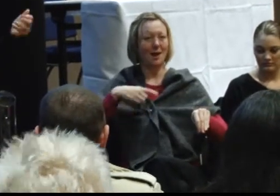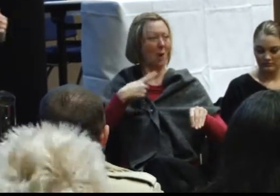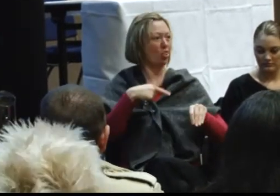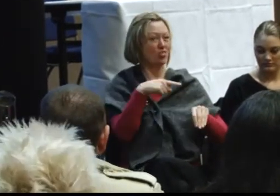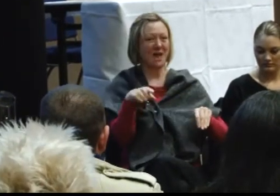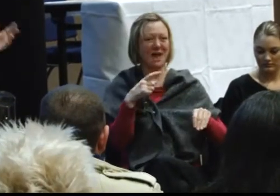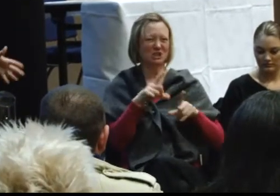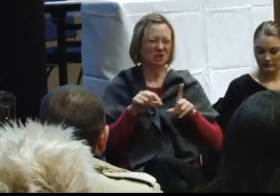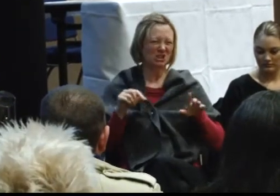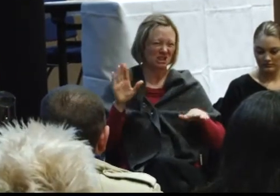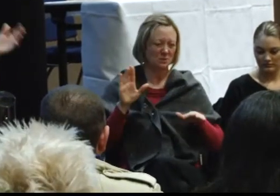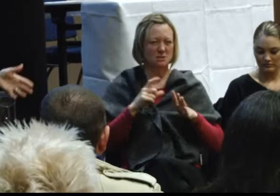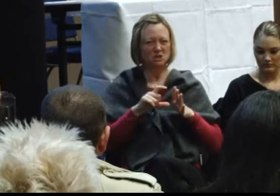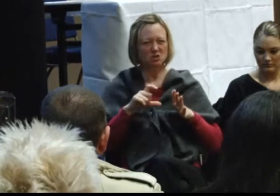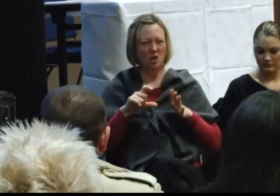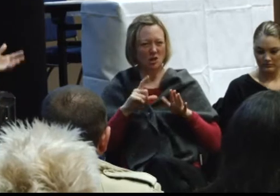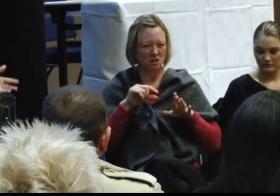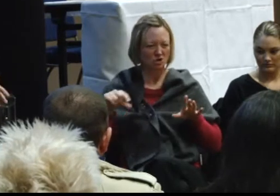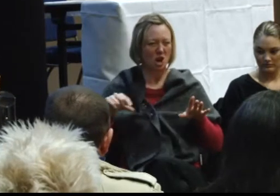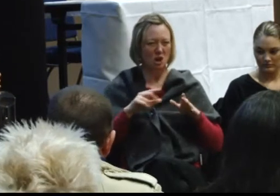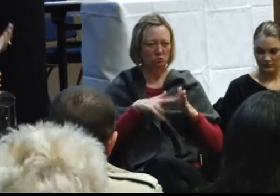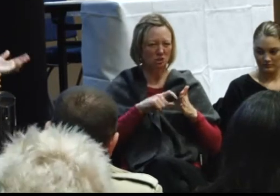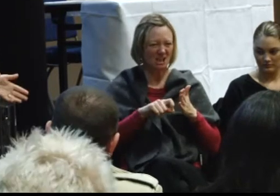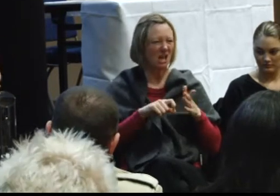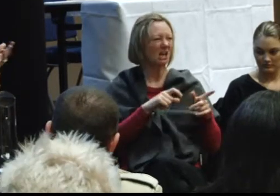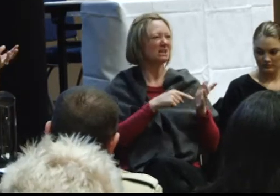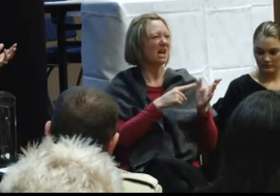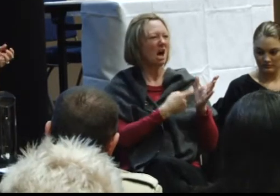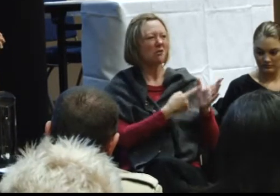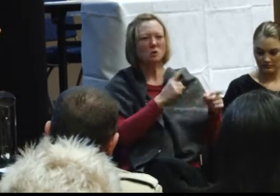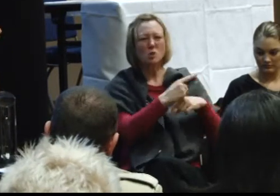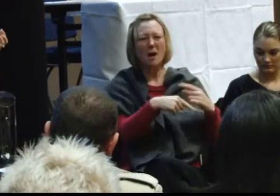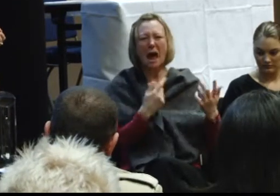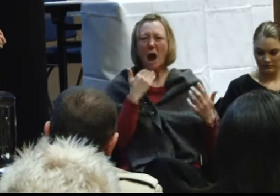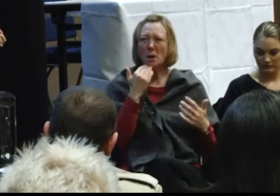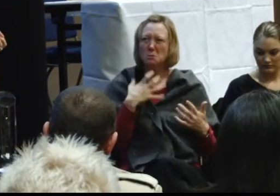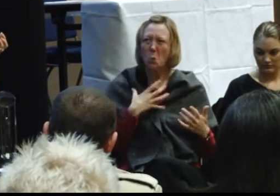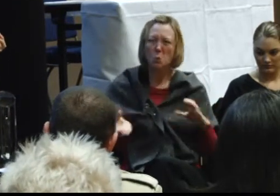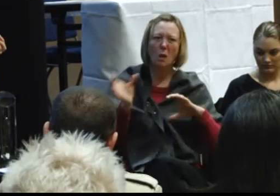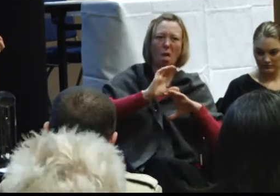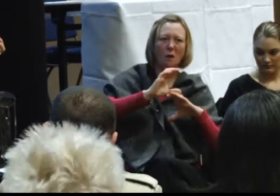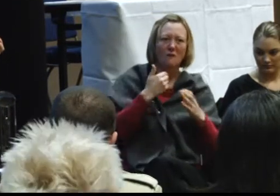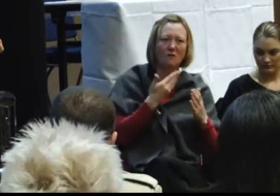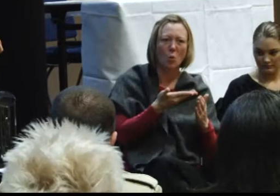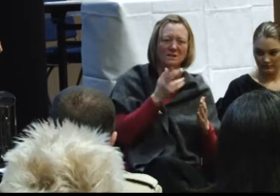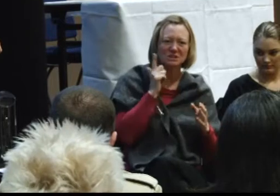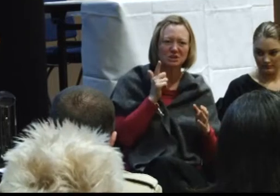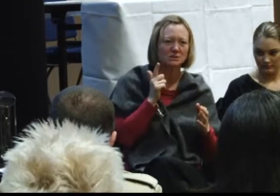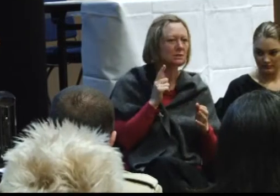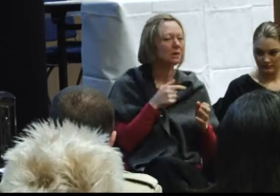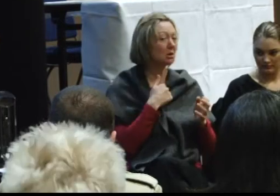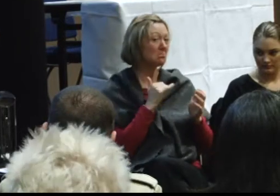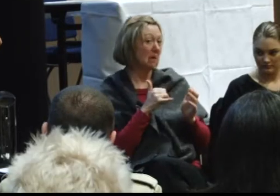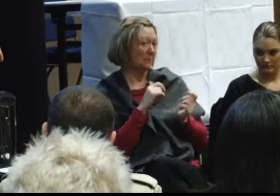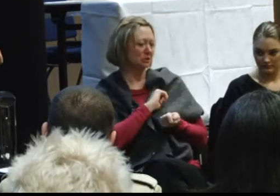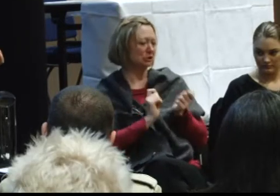thinking of Tara talking about how much more can we add to teachers. And if we had a completely different expectation